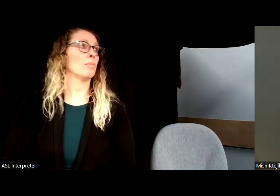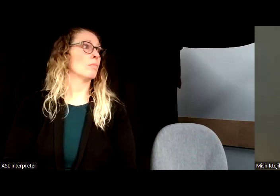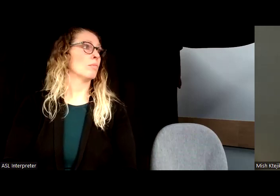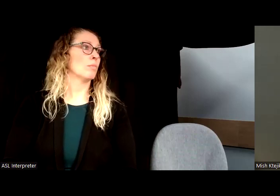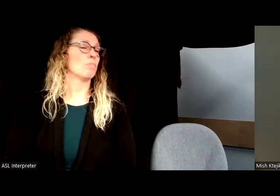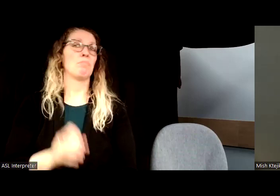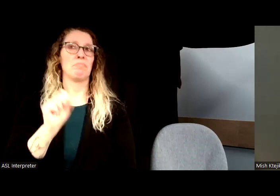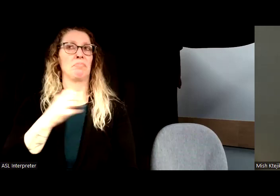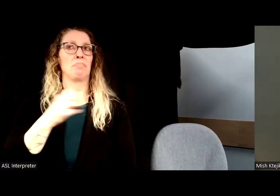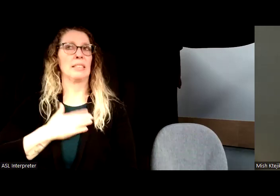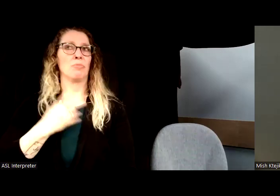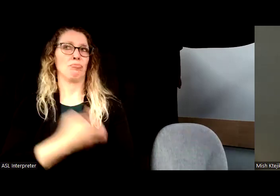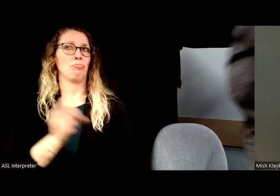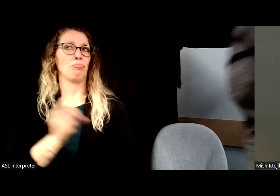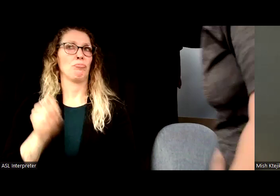Yes, please do.